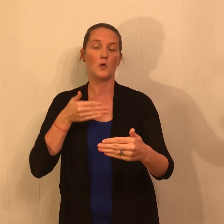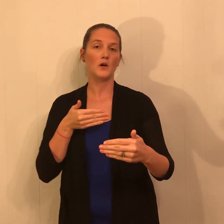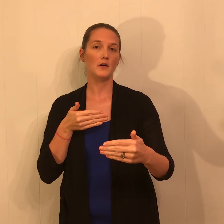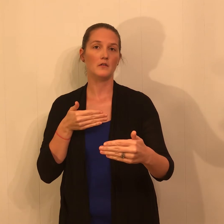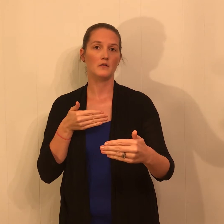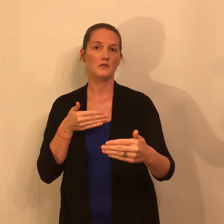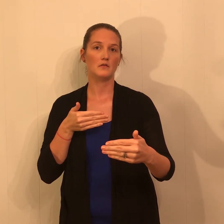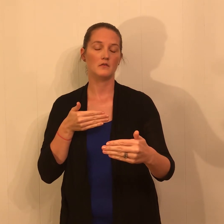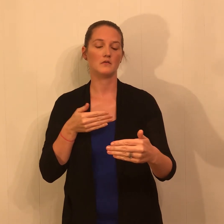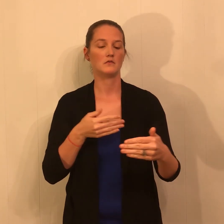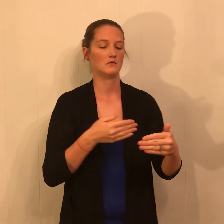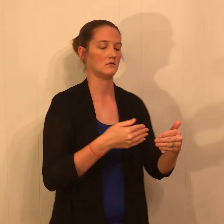before,